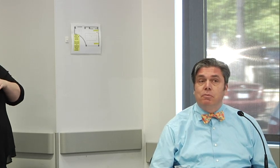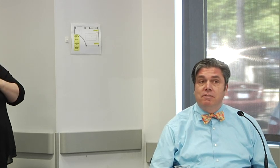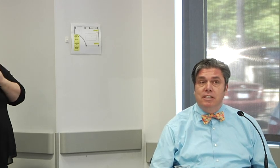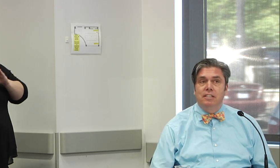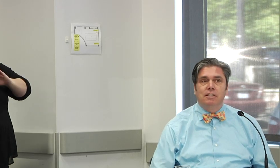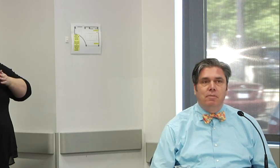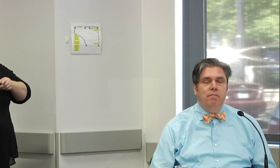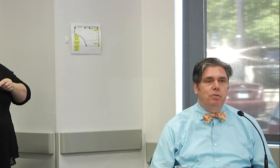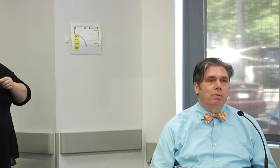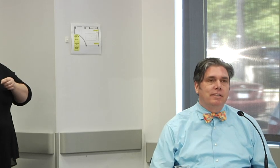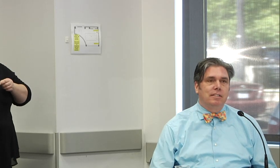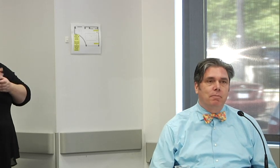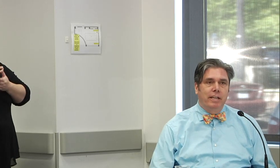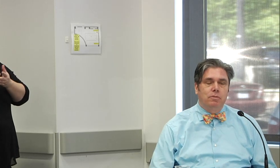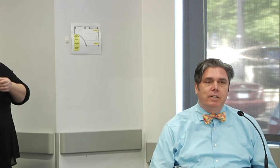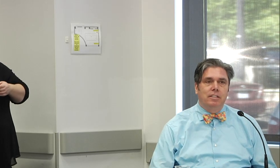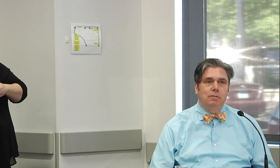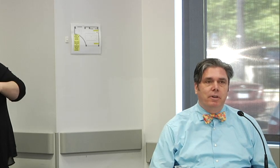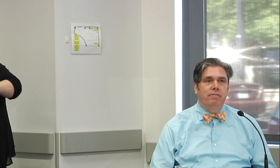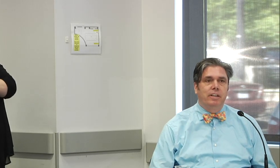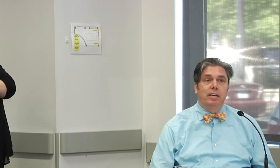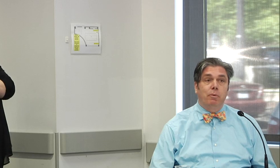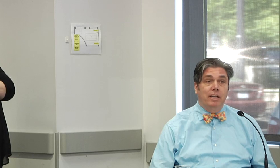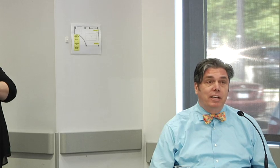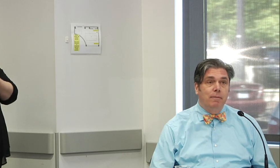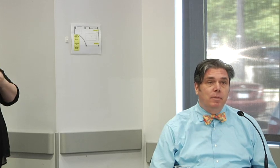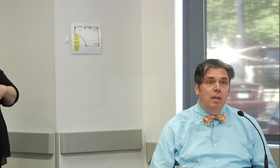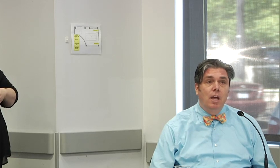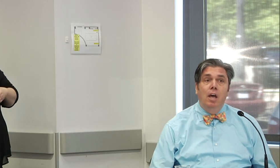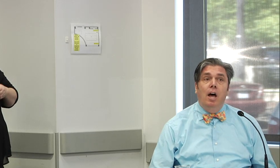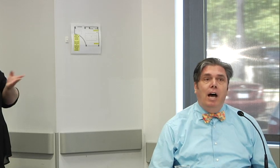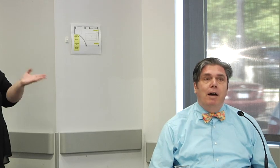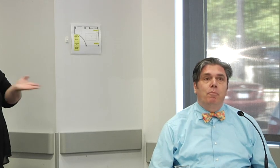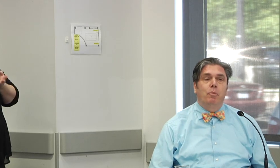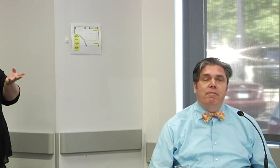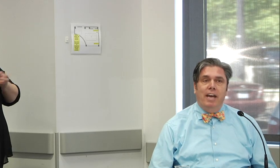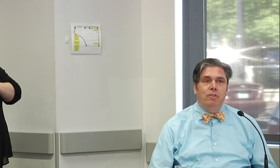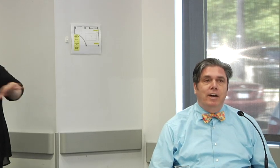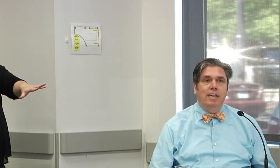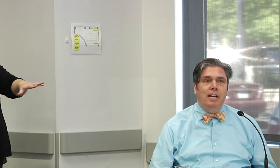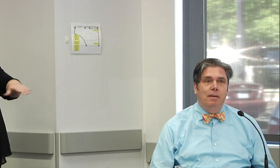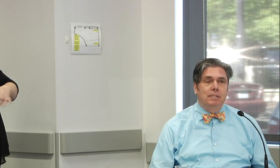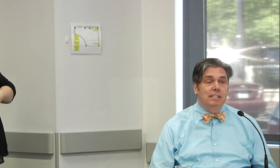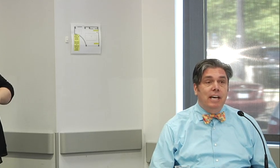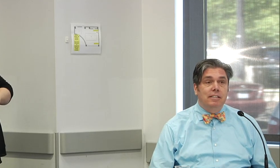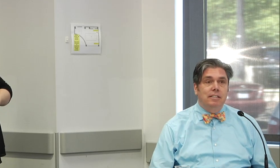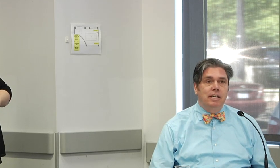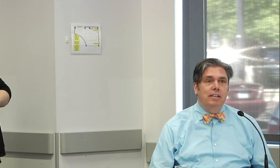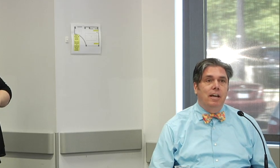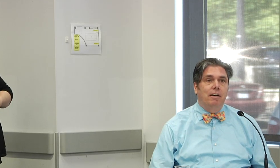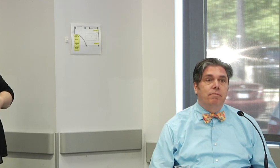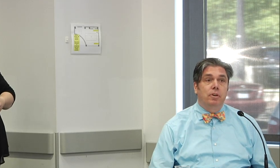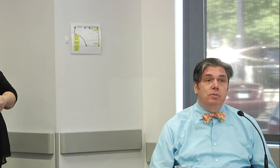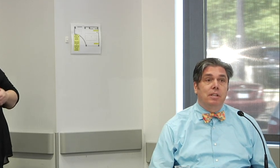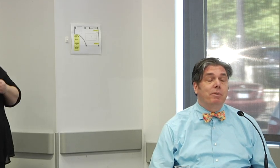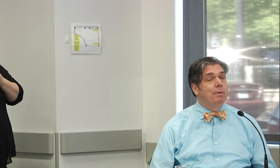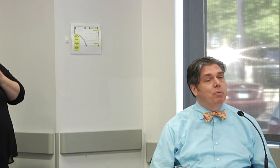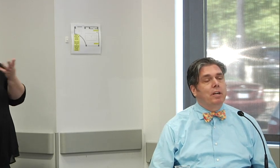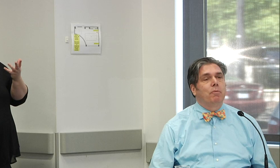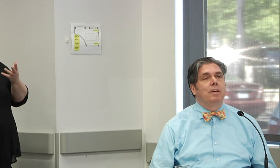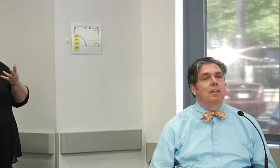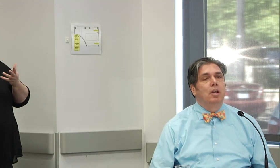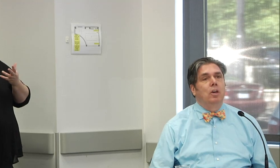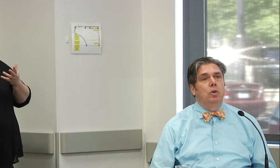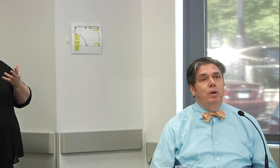we've seen in some of our food processing plants where it can spread fairly quickly. We've had great success in folks that we've been working